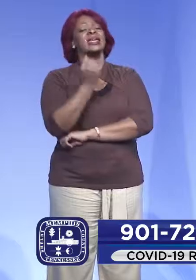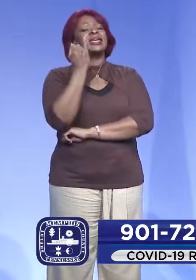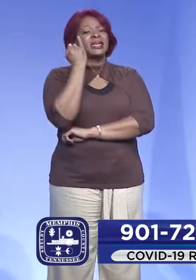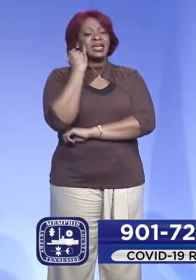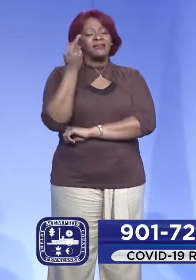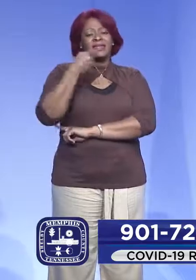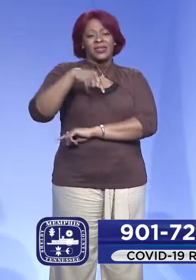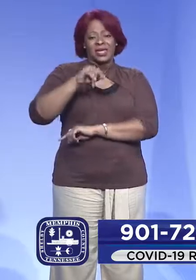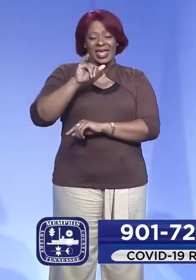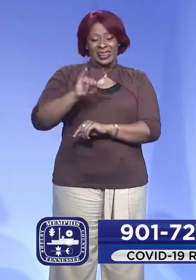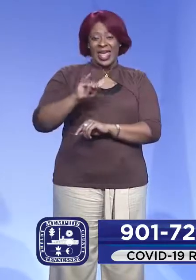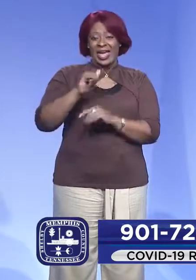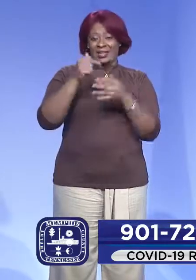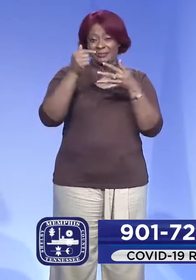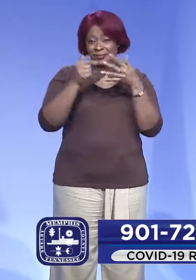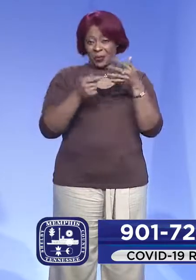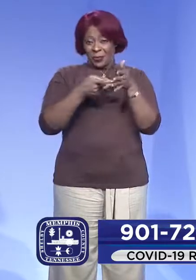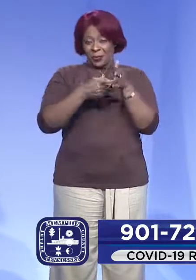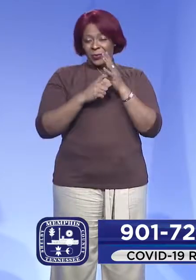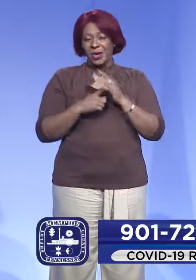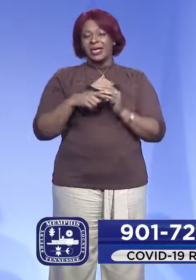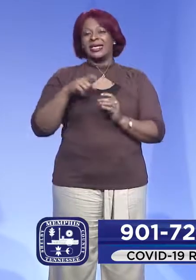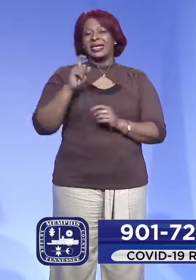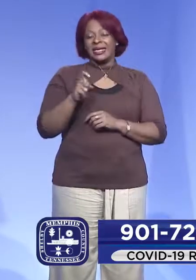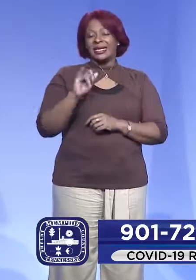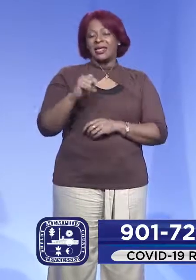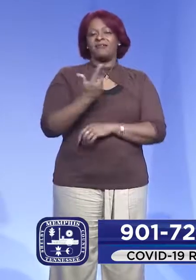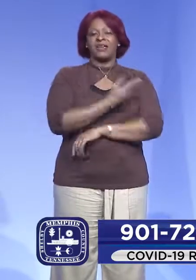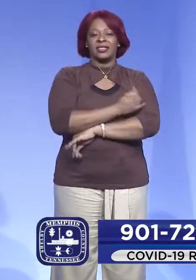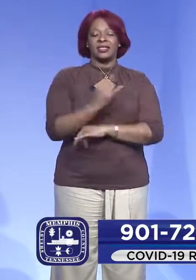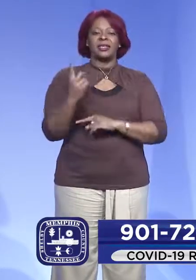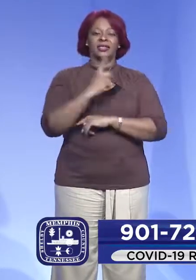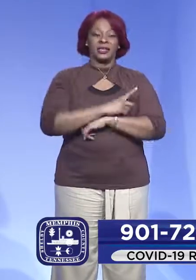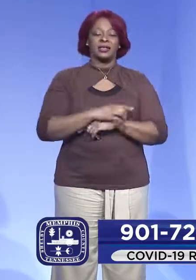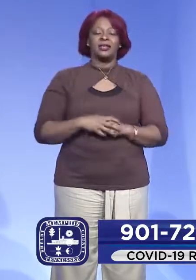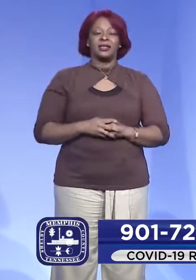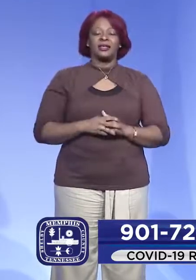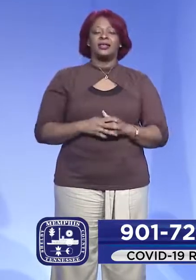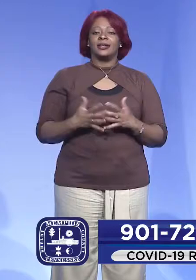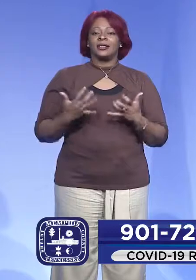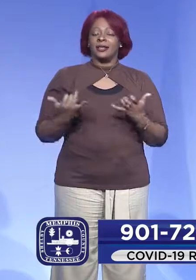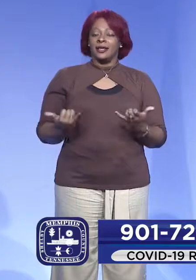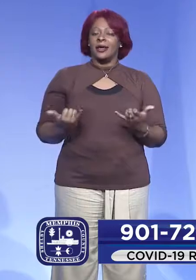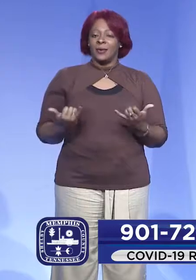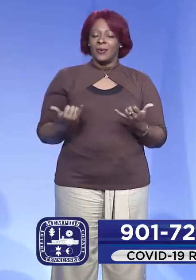in a situation in need of and in desiring the vaccine that day. Now,